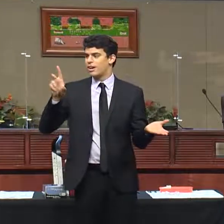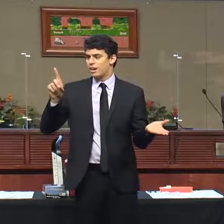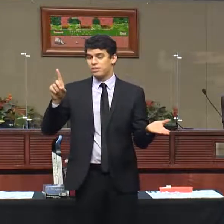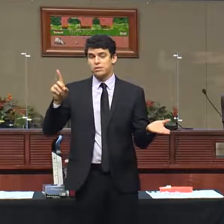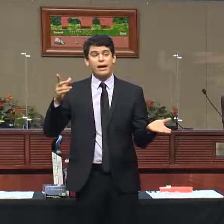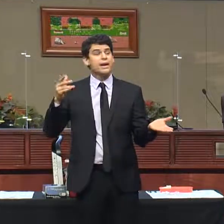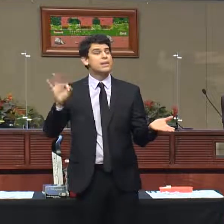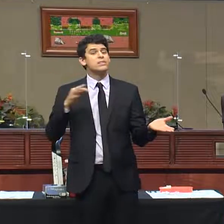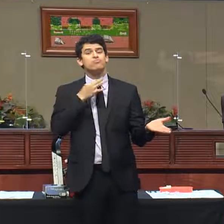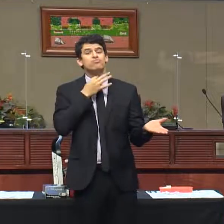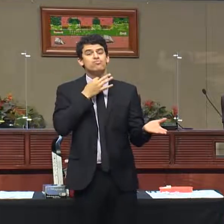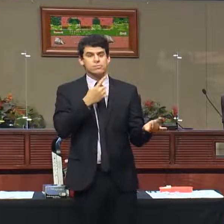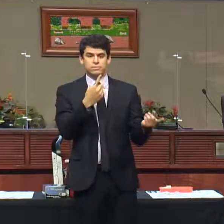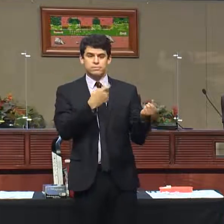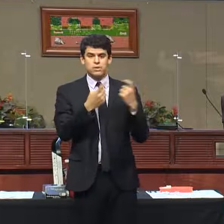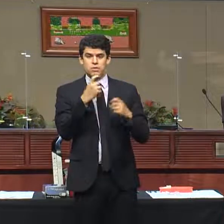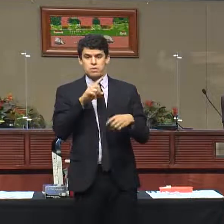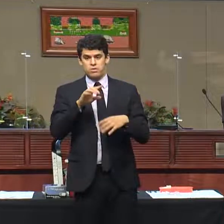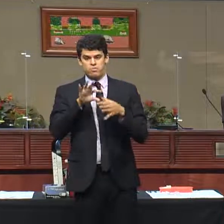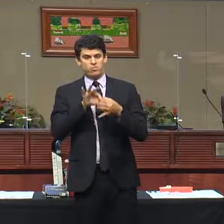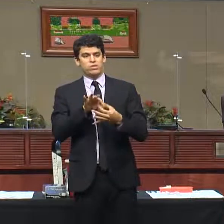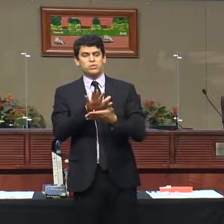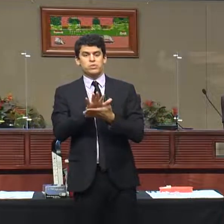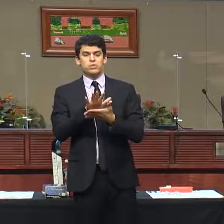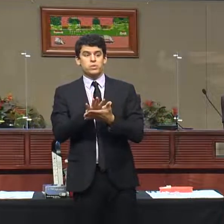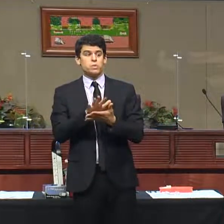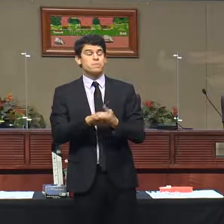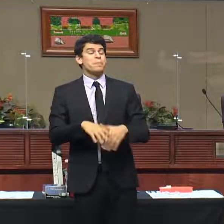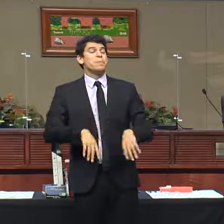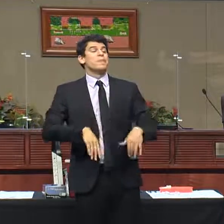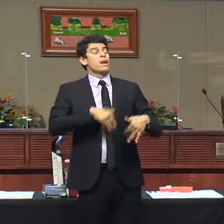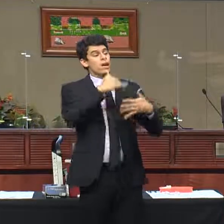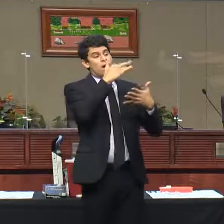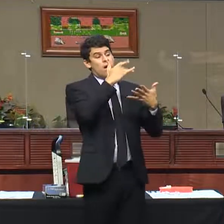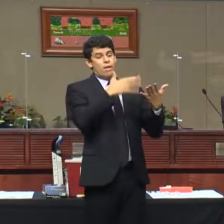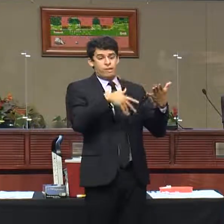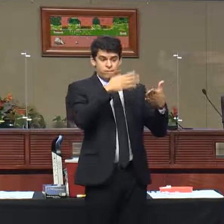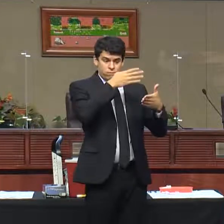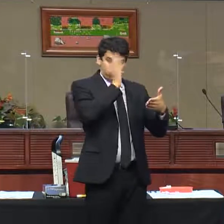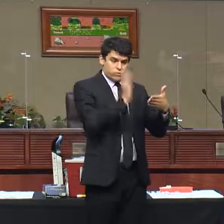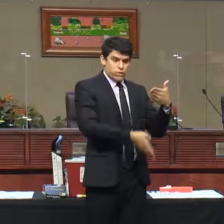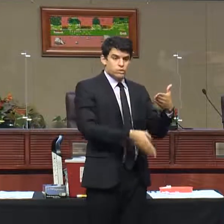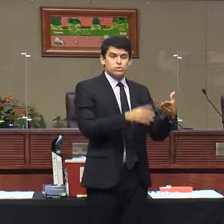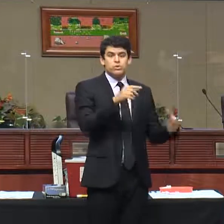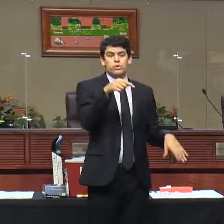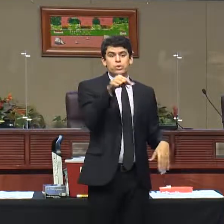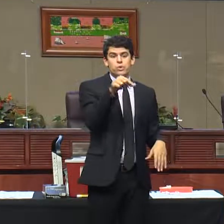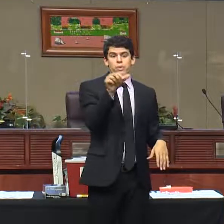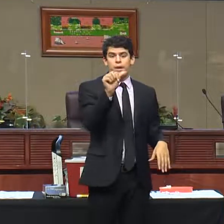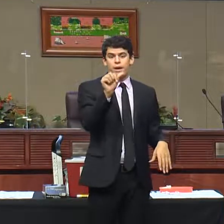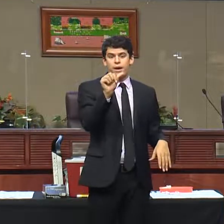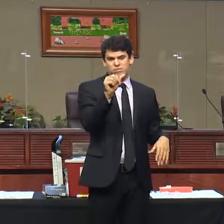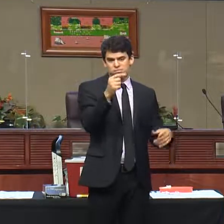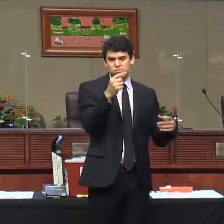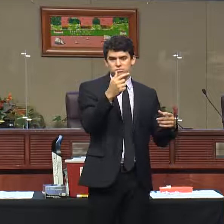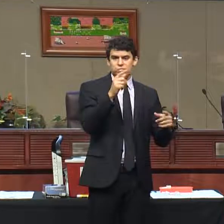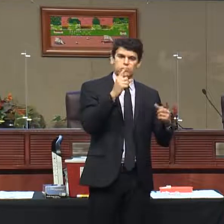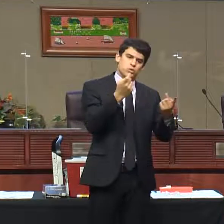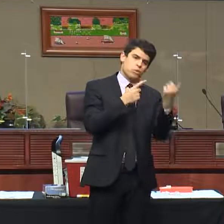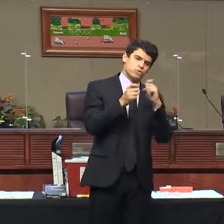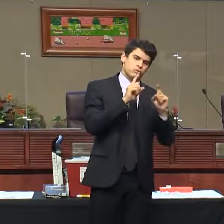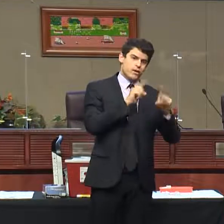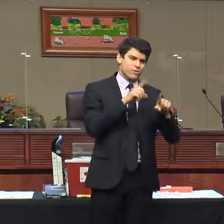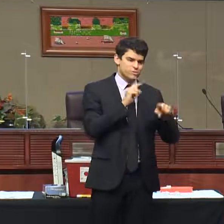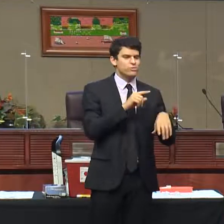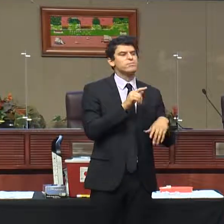school district. And after we get through the Q&A, then I'll introduce our young adults who are here prior to